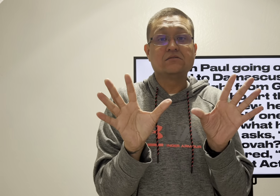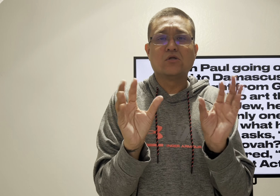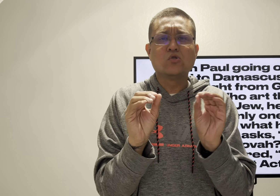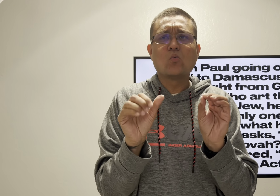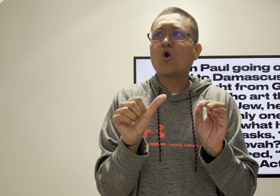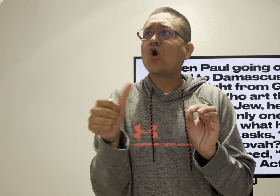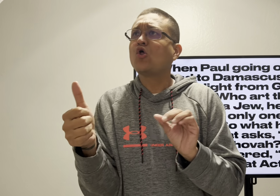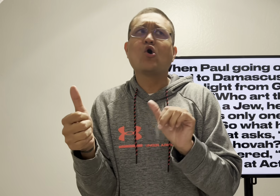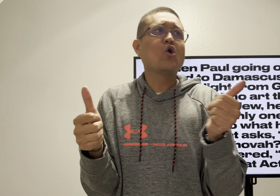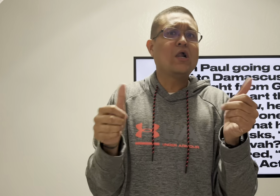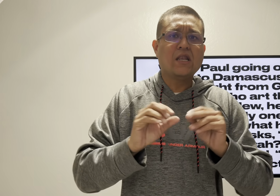The Bible says God is light.